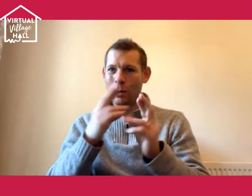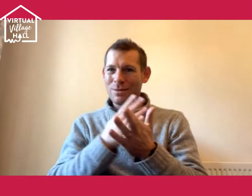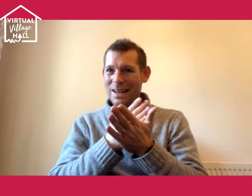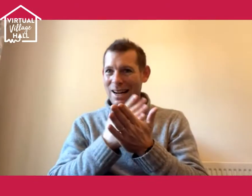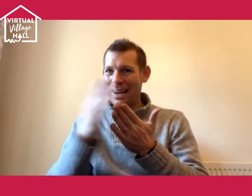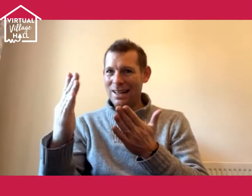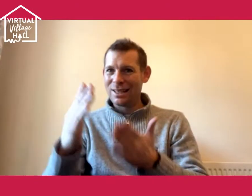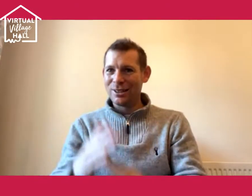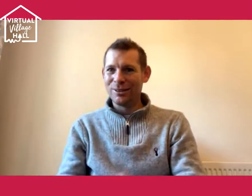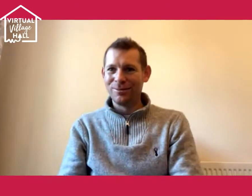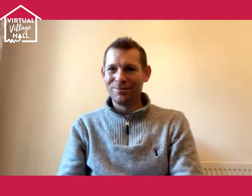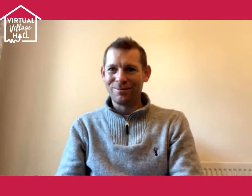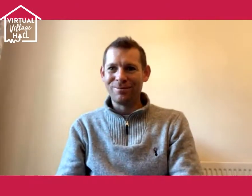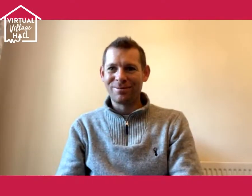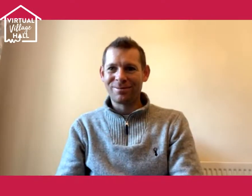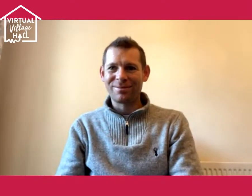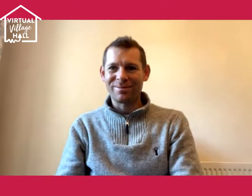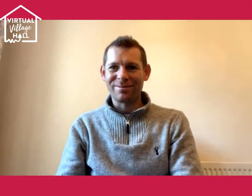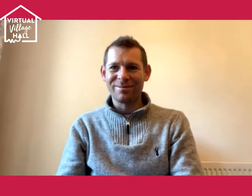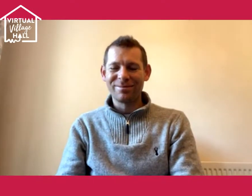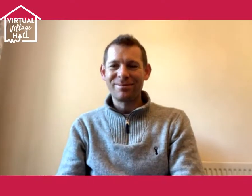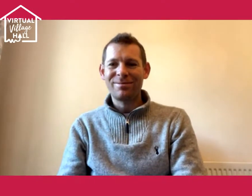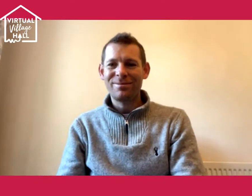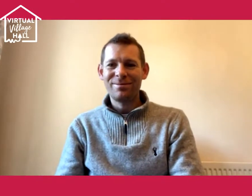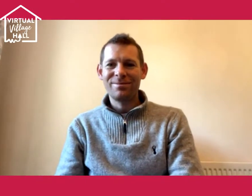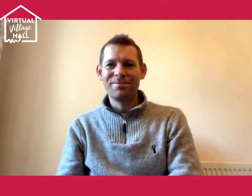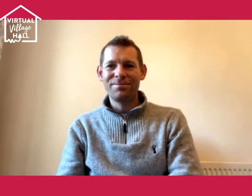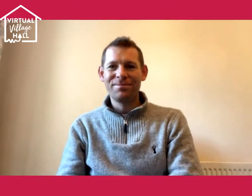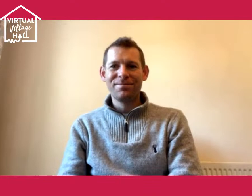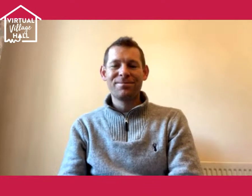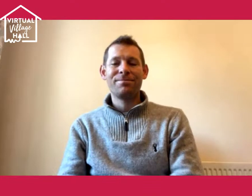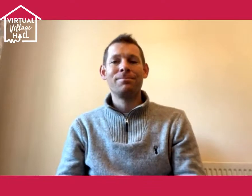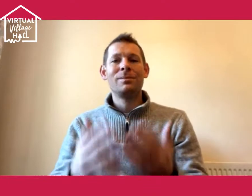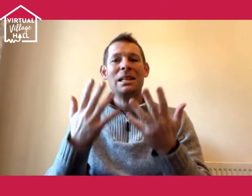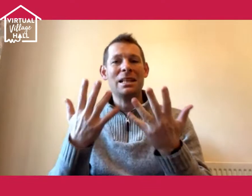Okay, so hopefully that makes sense. Hopefully that's clear as to how to describe someone.